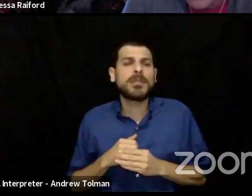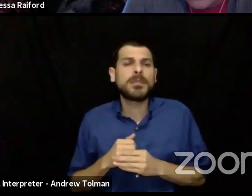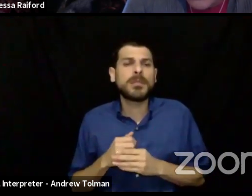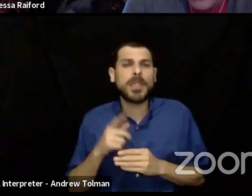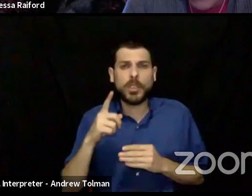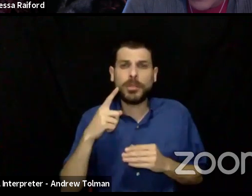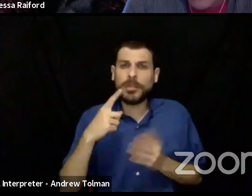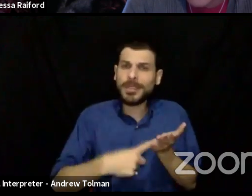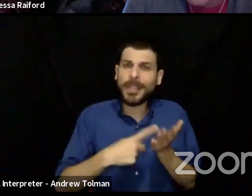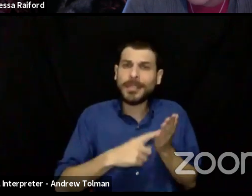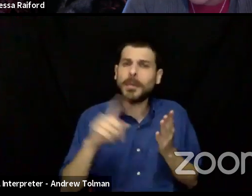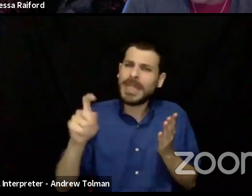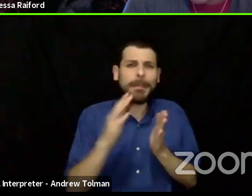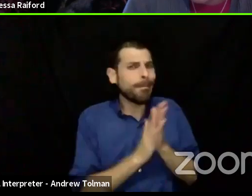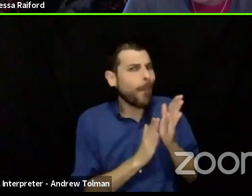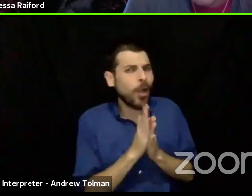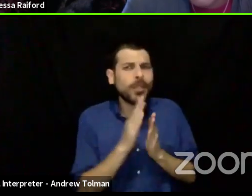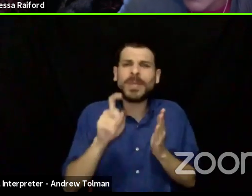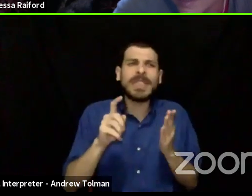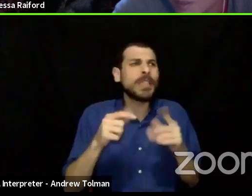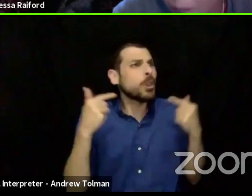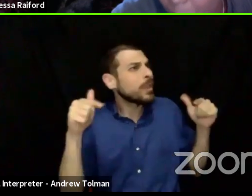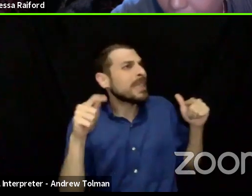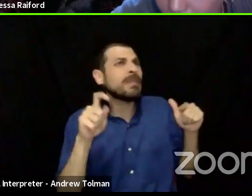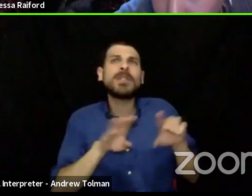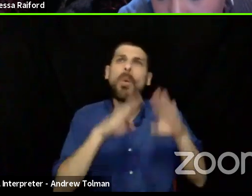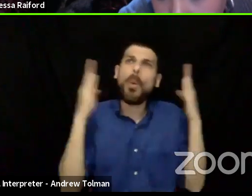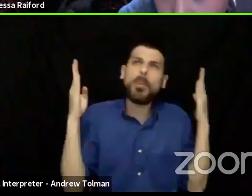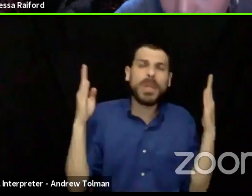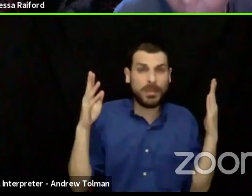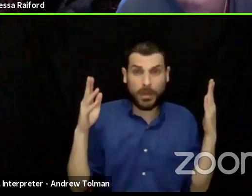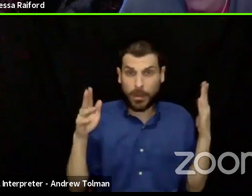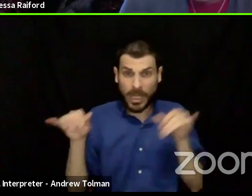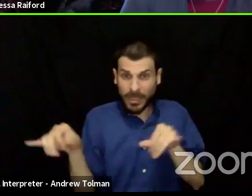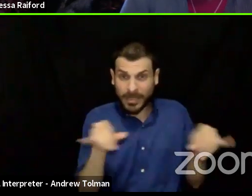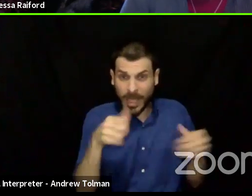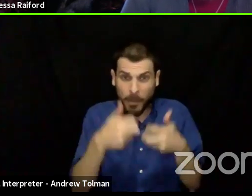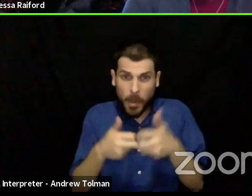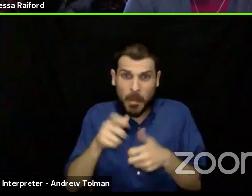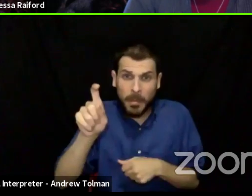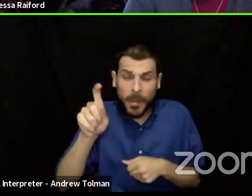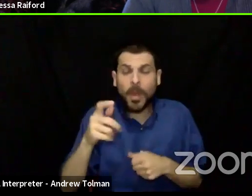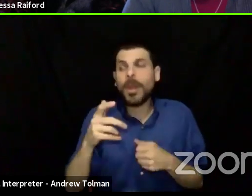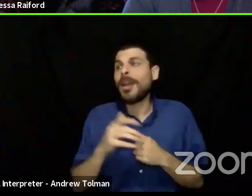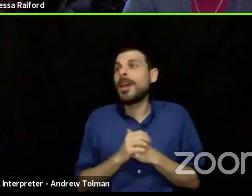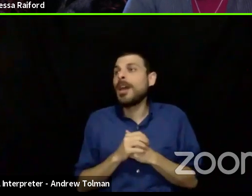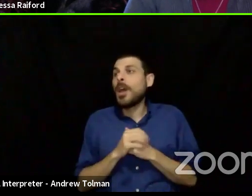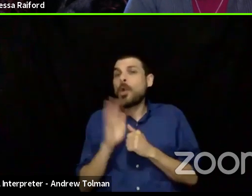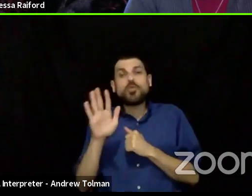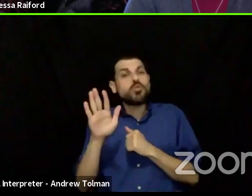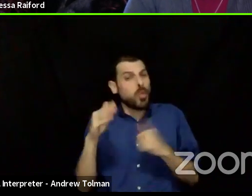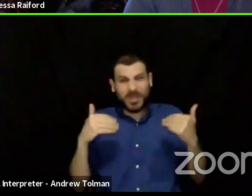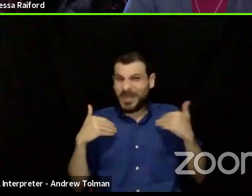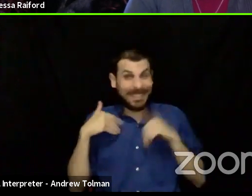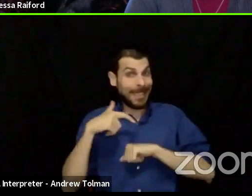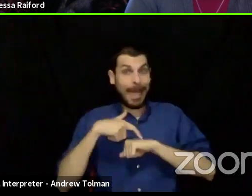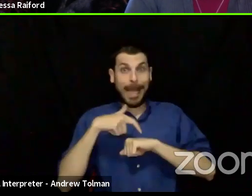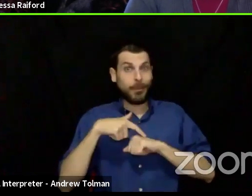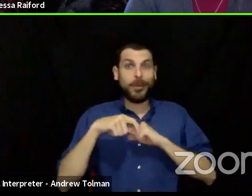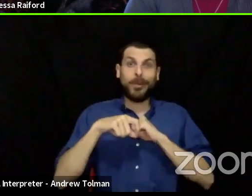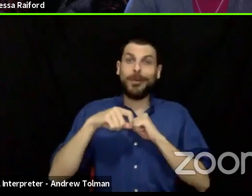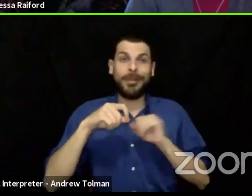parks, all of these things? Well, it's a little bit more complex than what we have time for, but basically